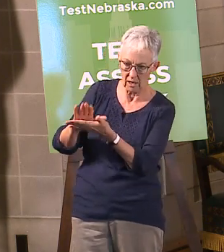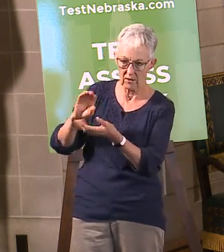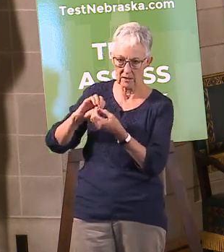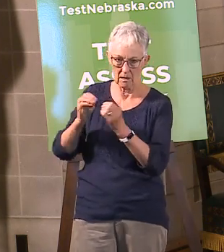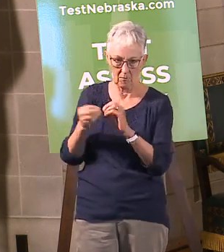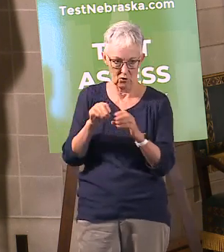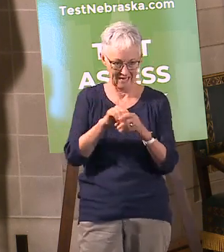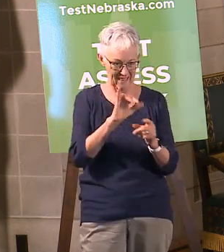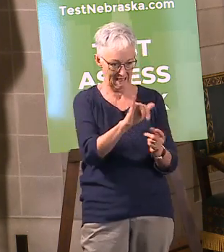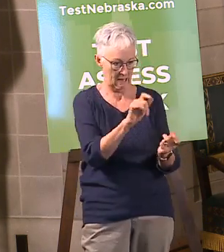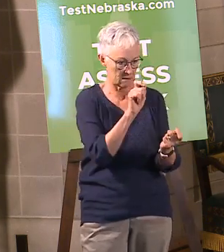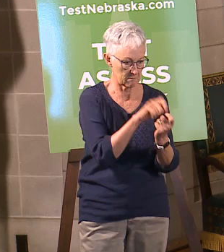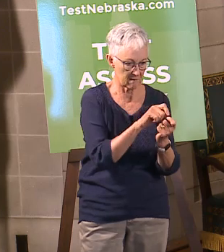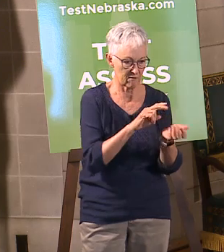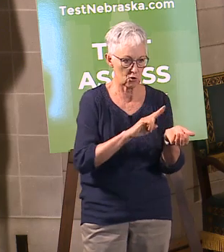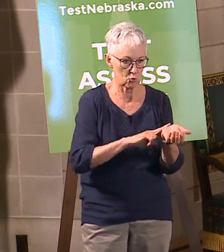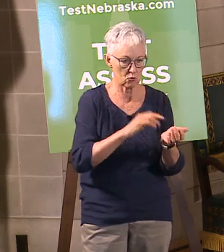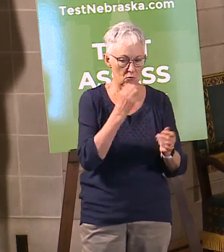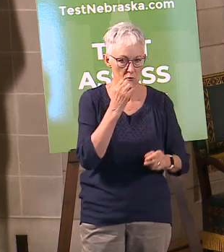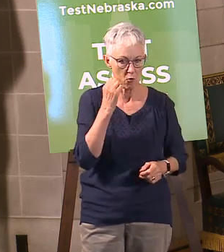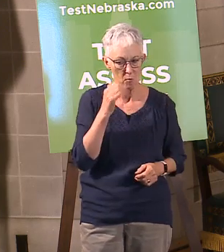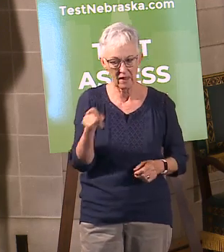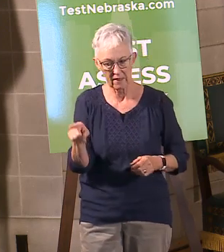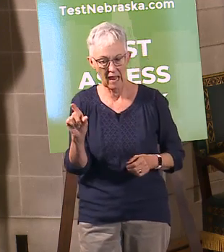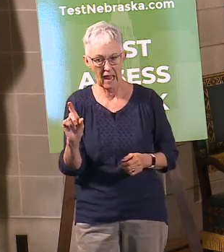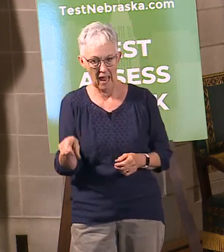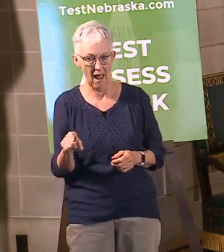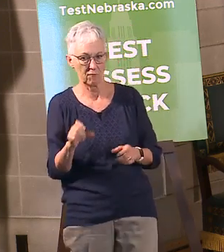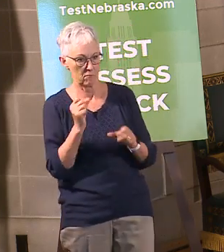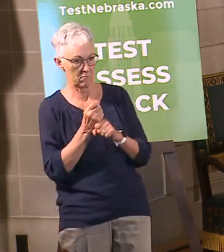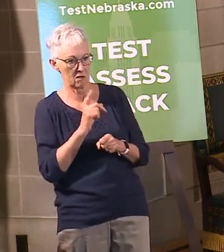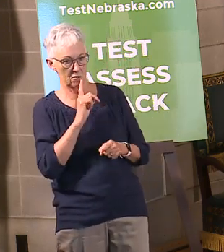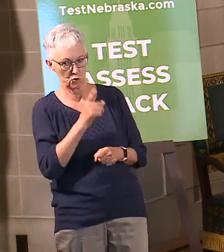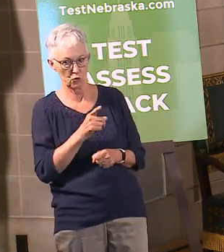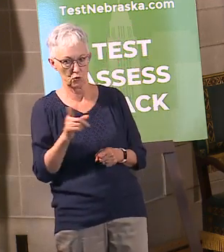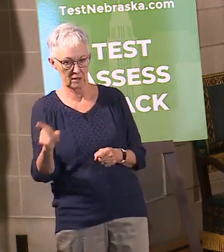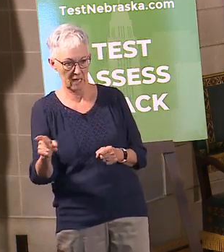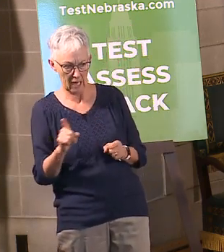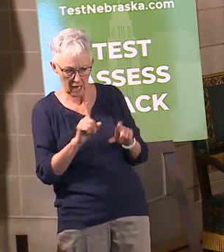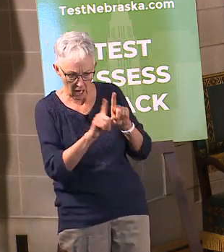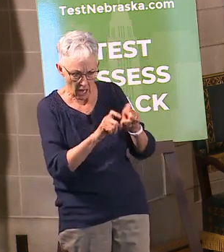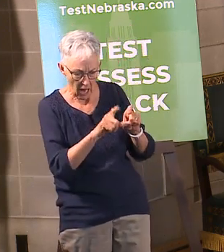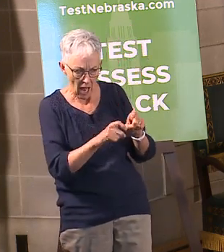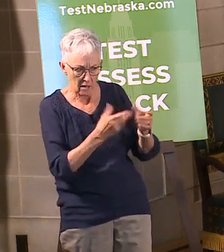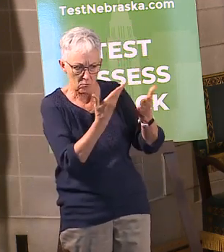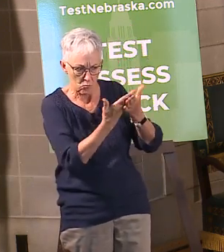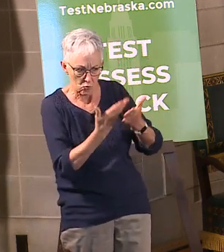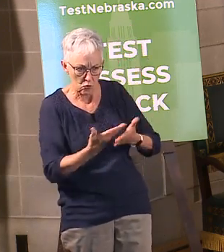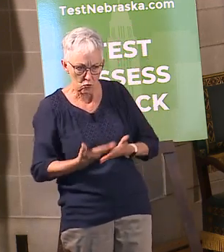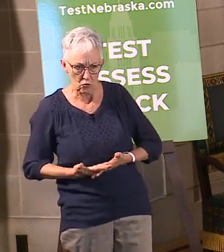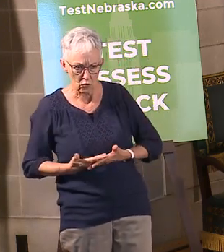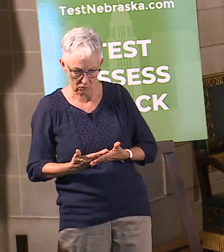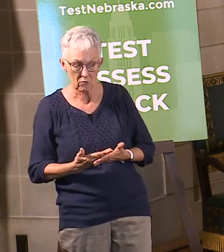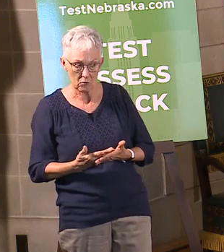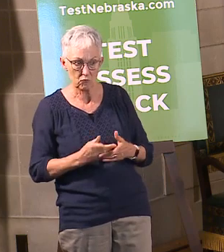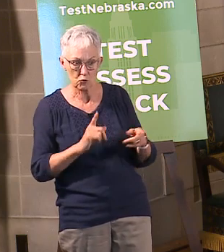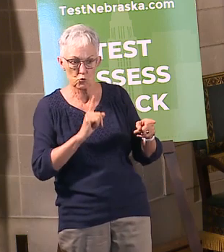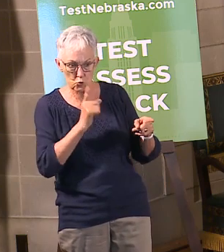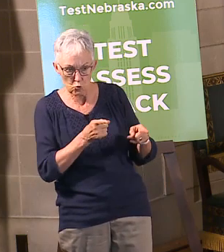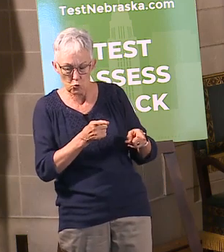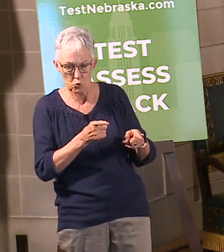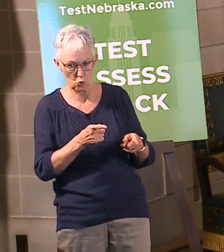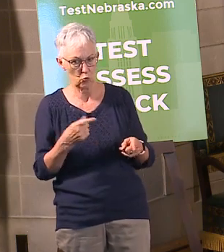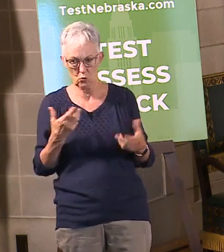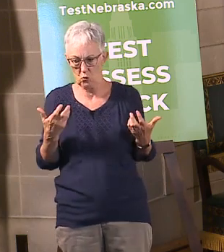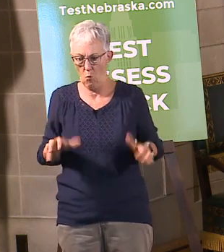something like that. And again, our policy with regard to long-term care facilities is, we talked about already, is when we have